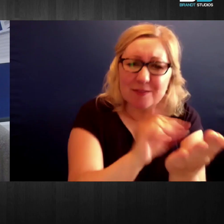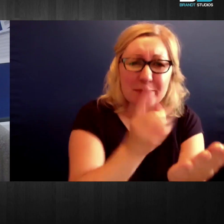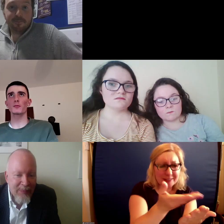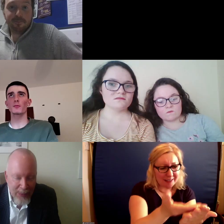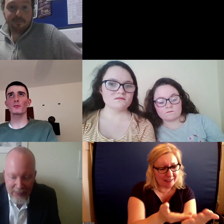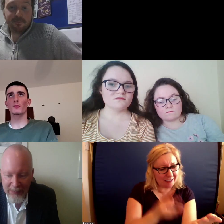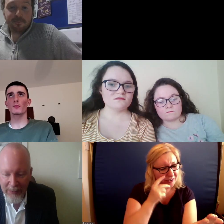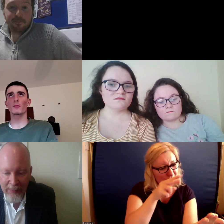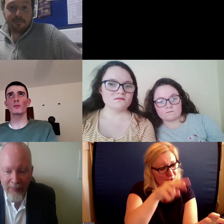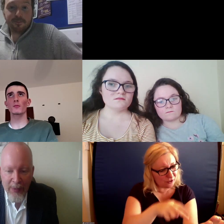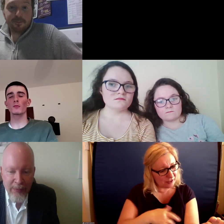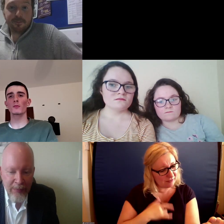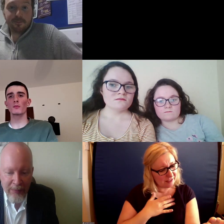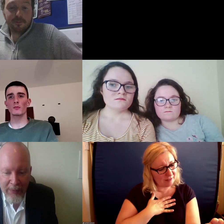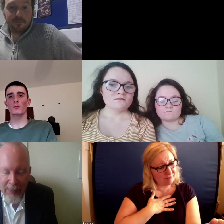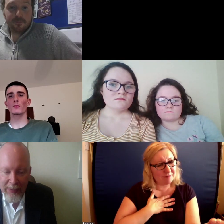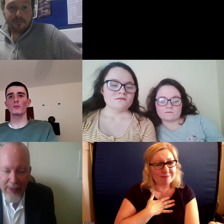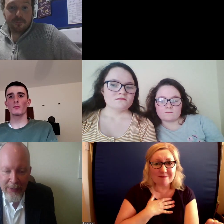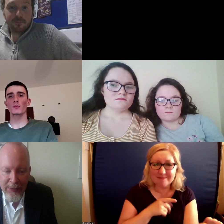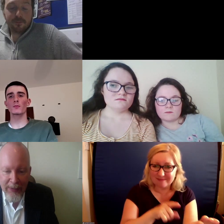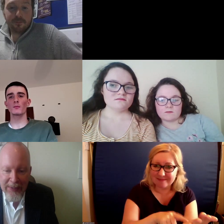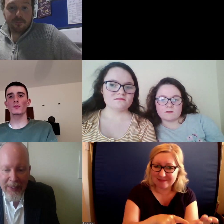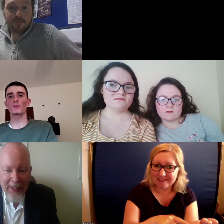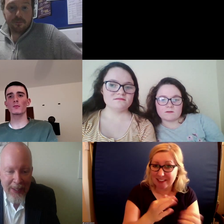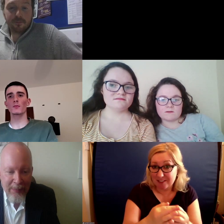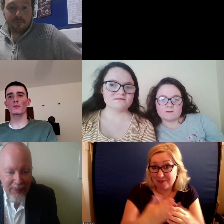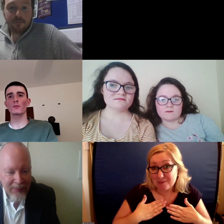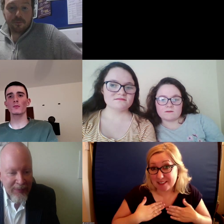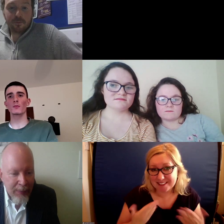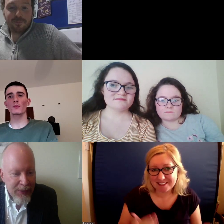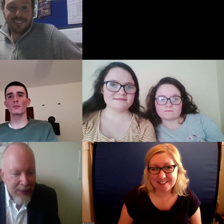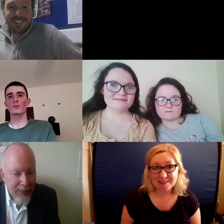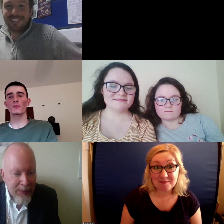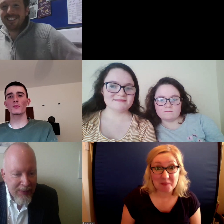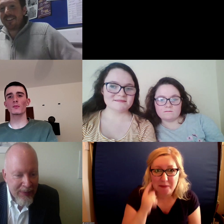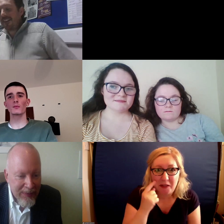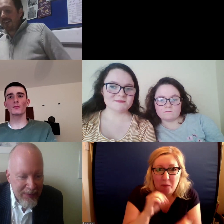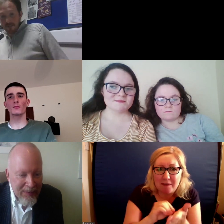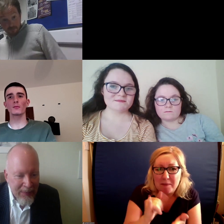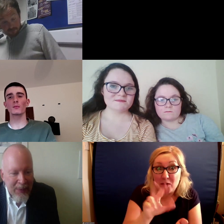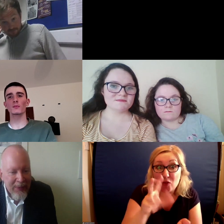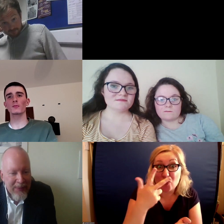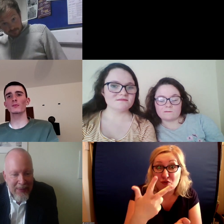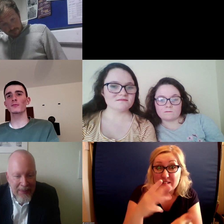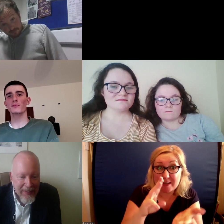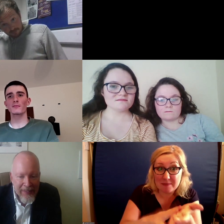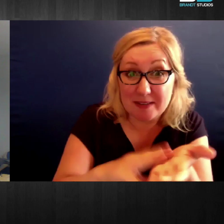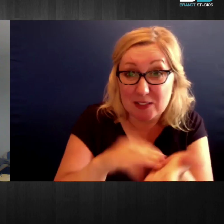it. Cool. Okay, we got about 3 minutes, so let's go fast. How about you, Jack? What were the big